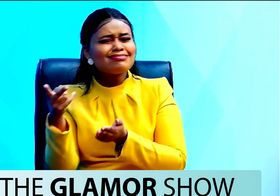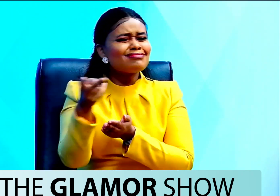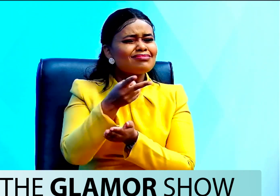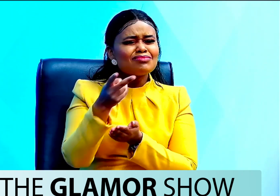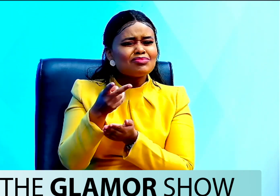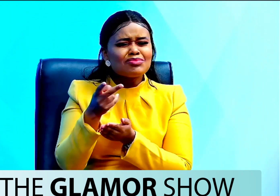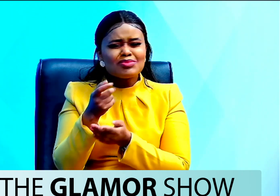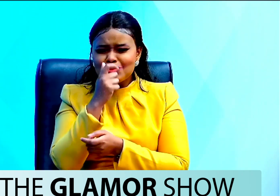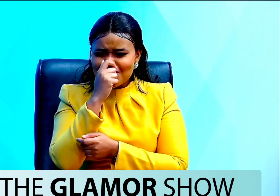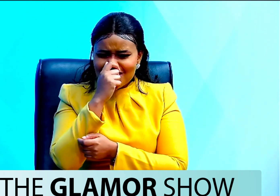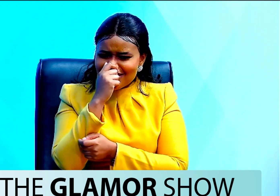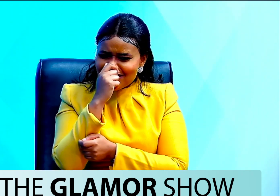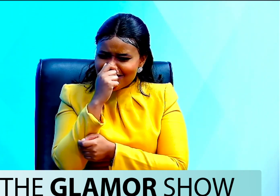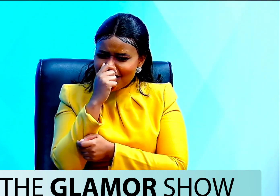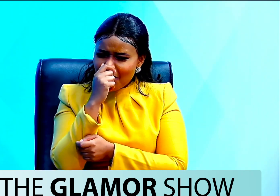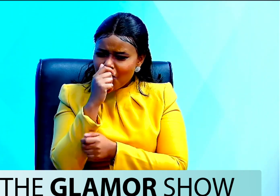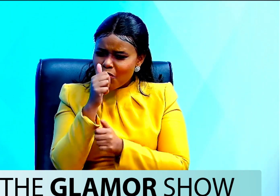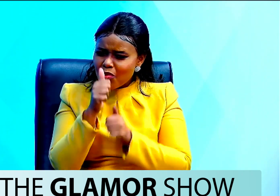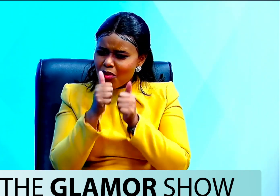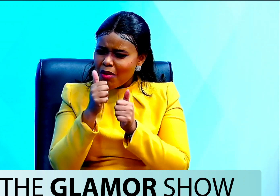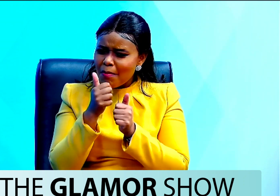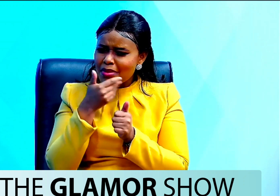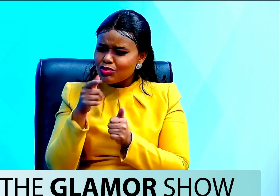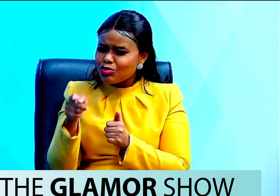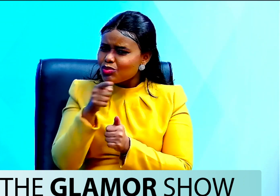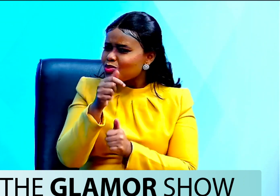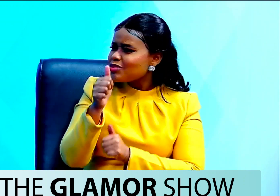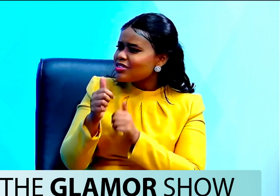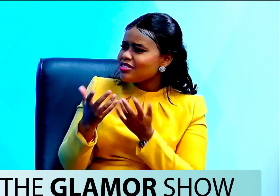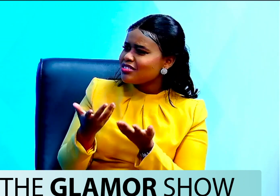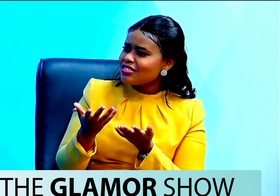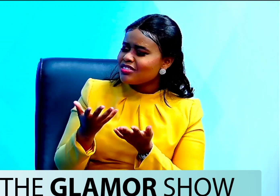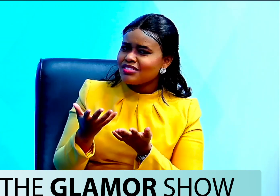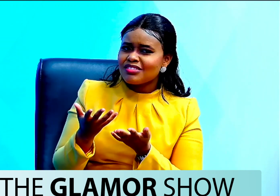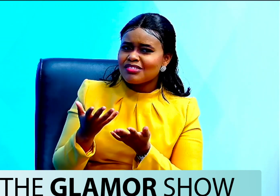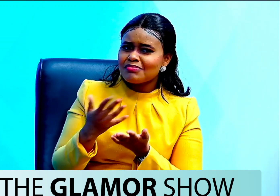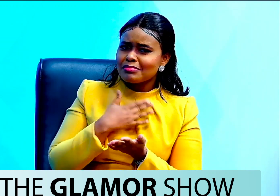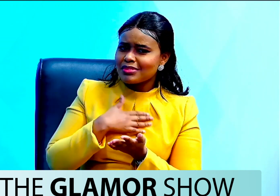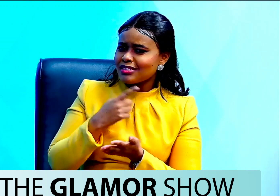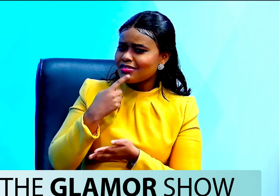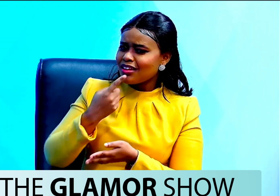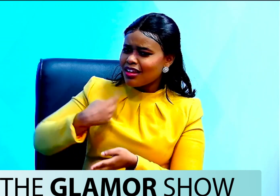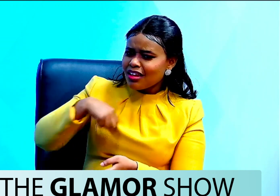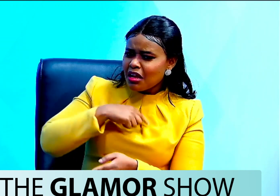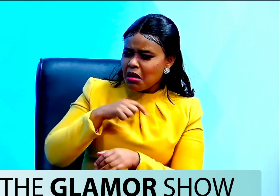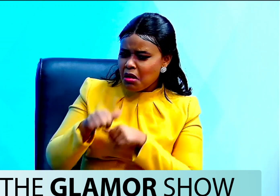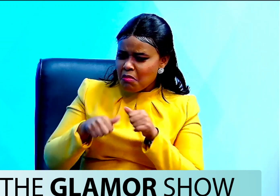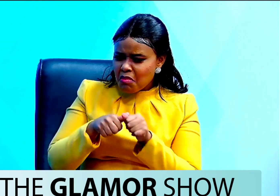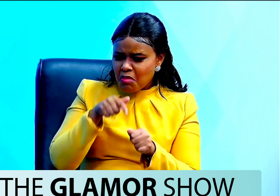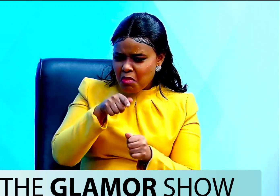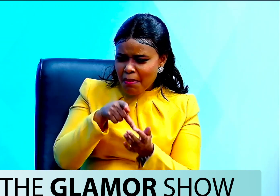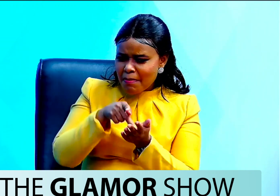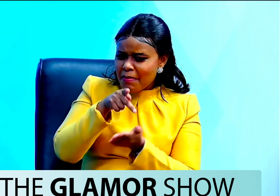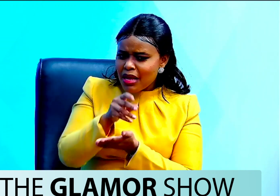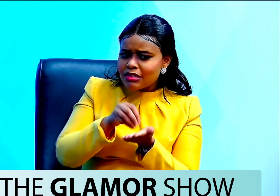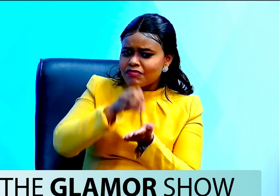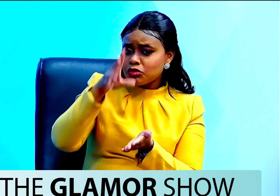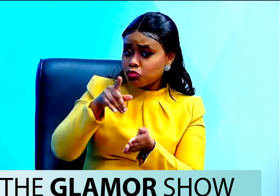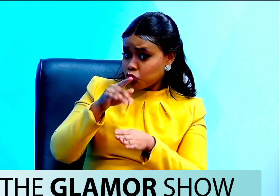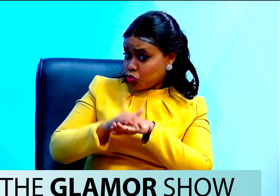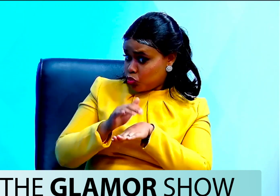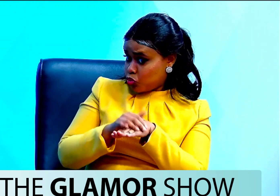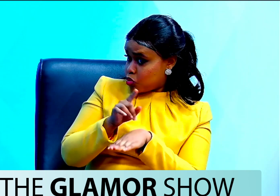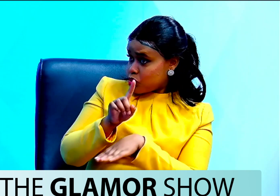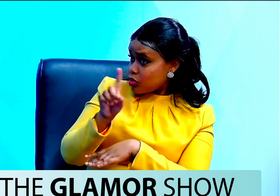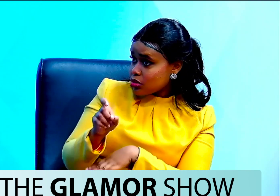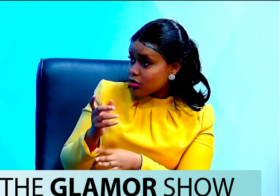are cheap, which are expensive, and apart from the quality aspect, how do you get to really know or give a price